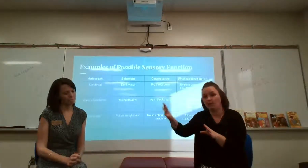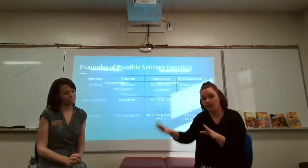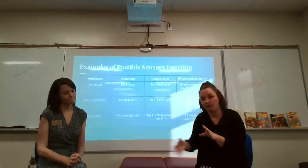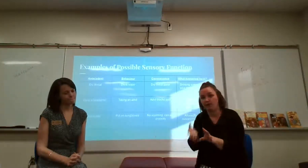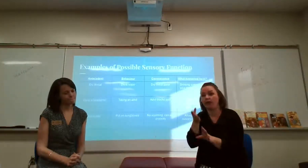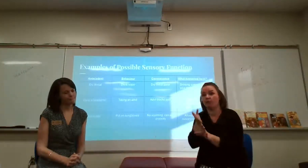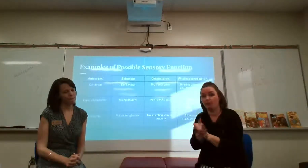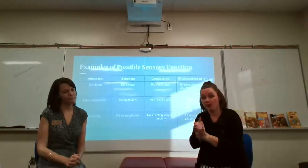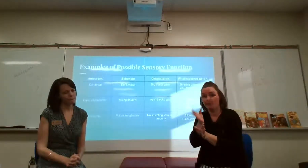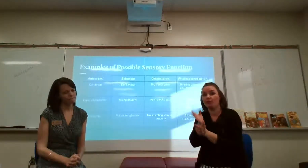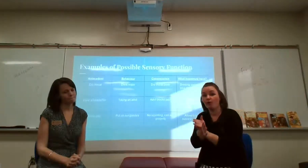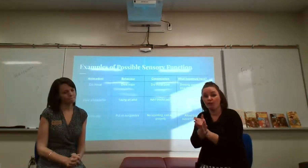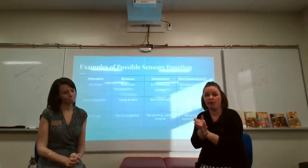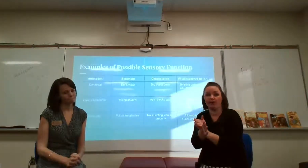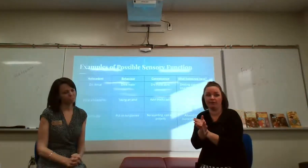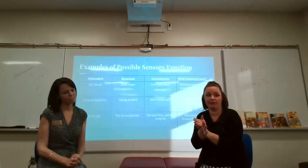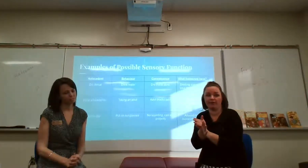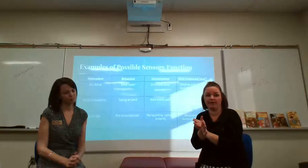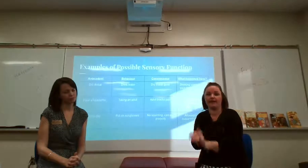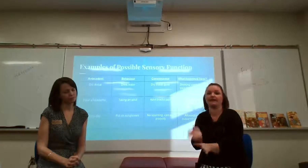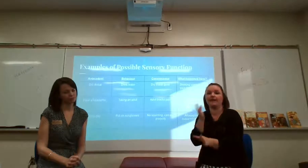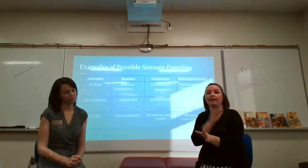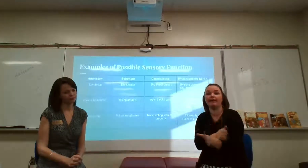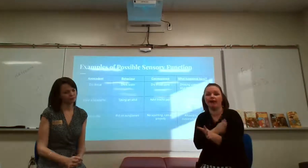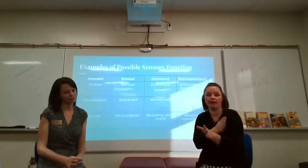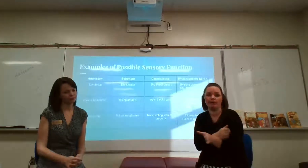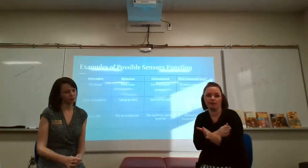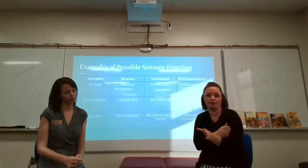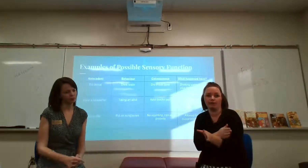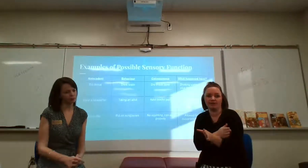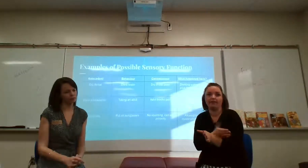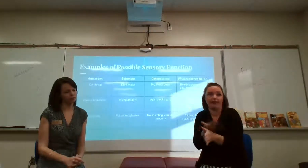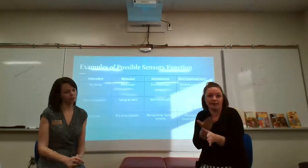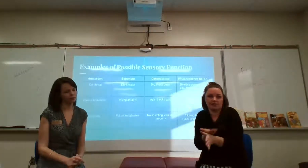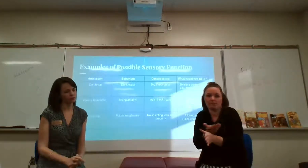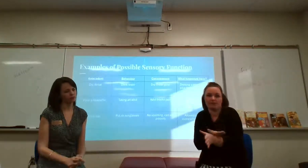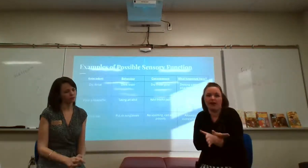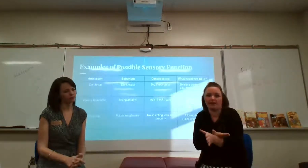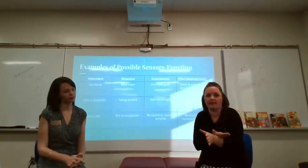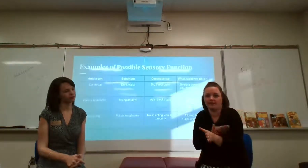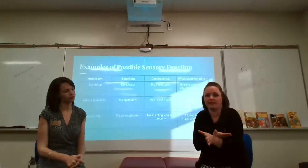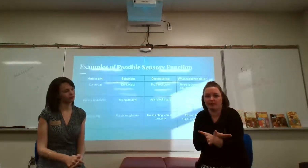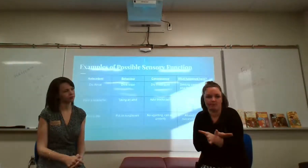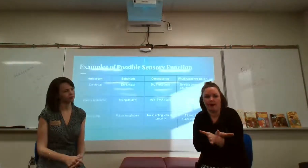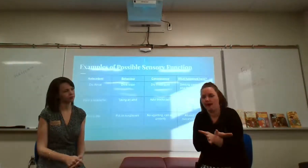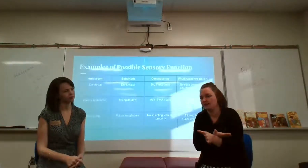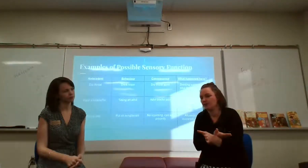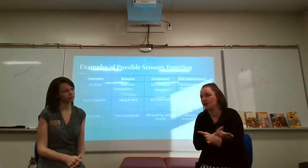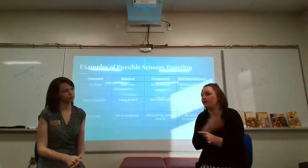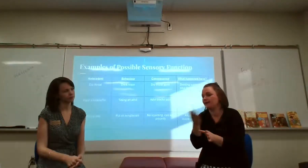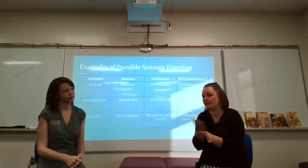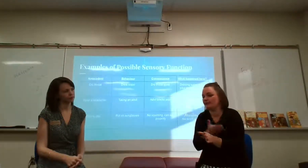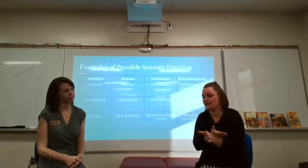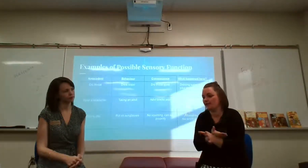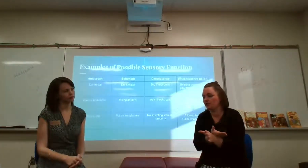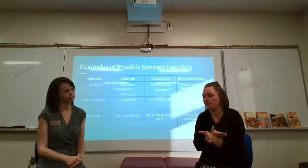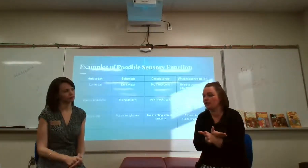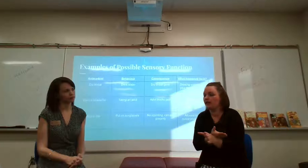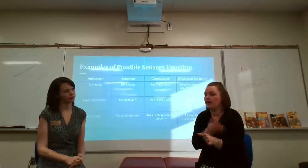will evoke an appropriate way for them to get that escape? And then how can we reinforce that by just providing them the escape when they ask for it and the same with the tangible?